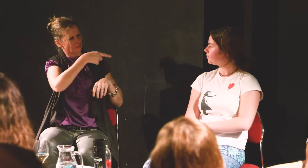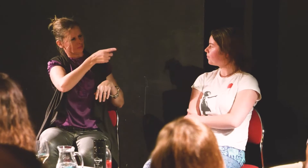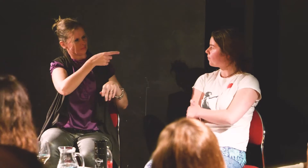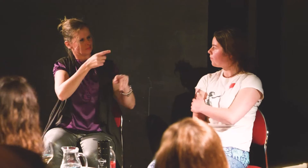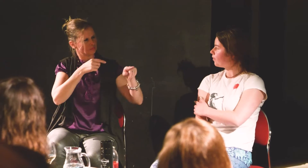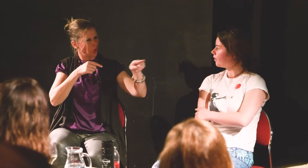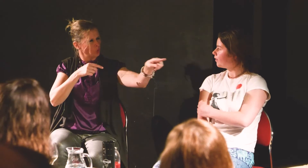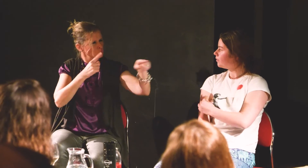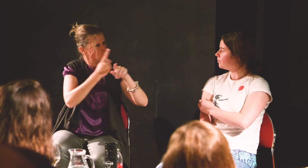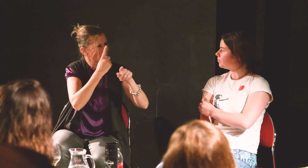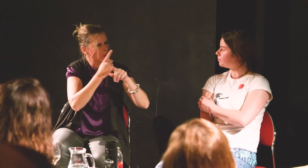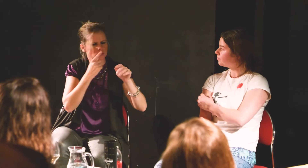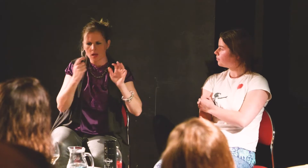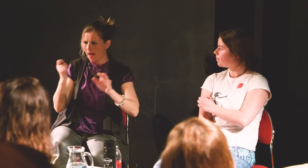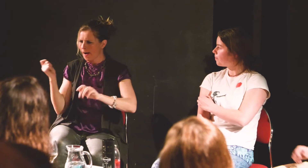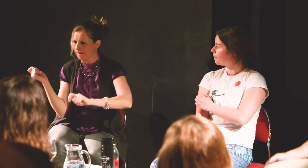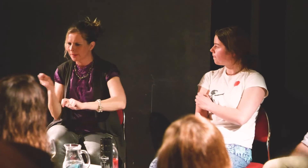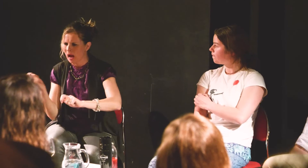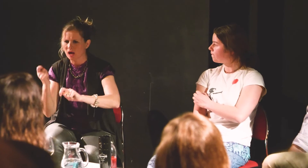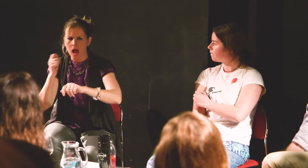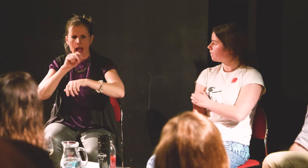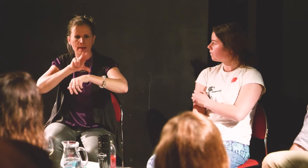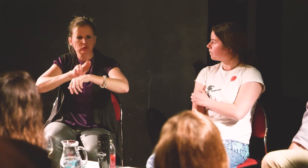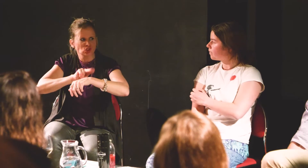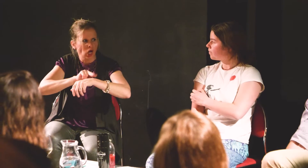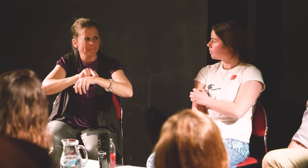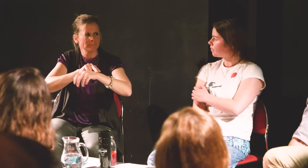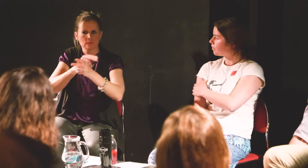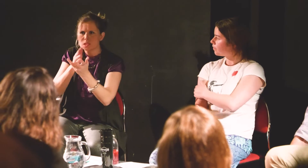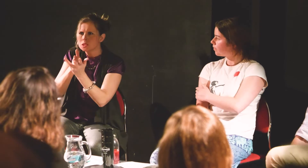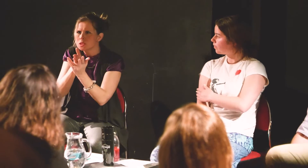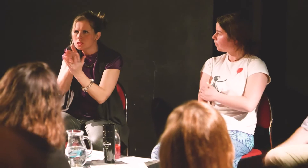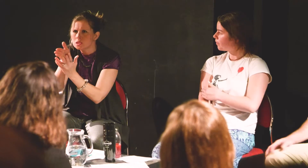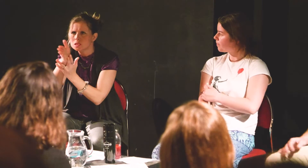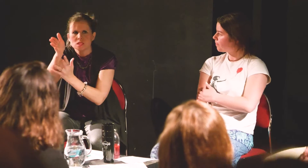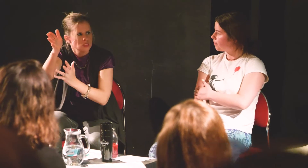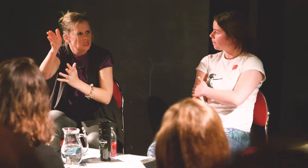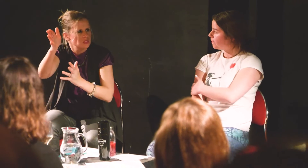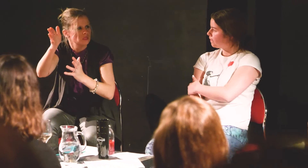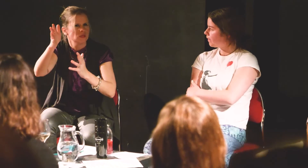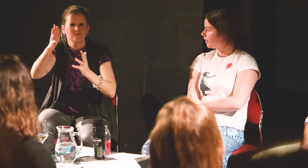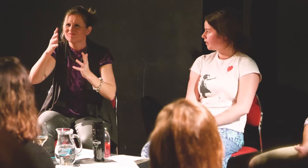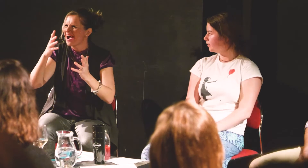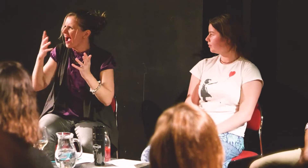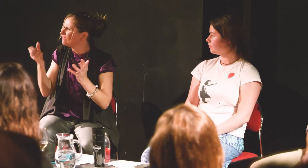I'm interested to know, Tony, you talked about being a cabinet maker and your apprenticeship and making your way through